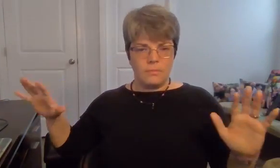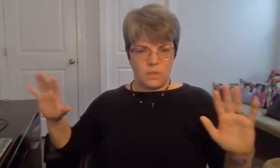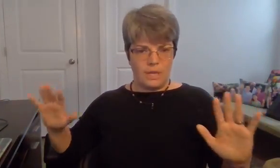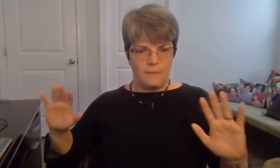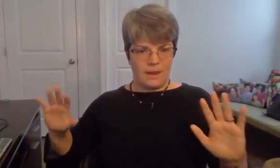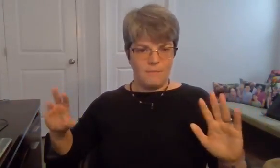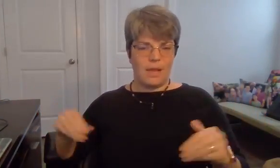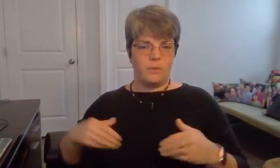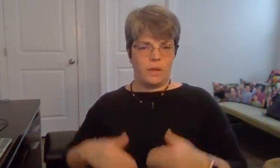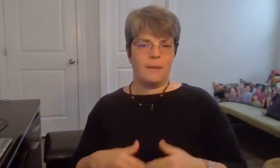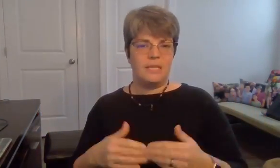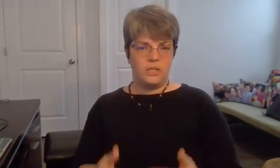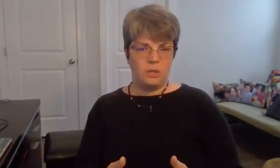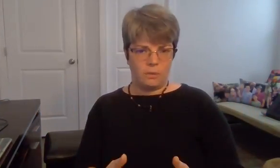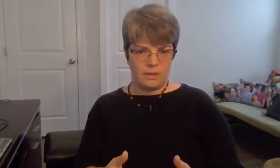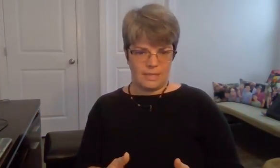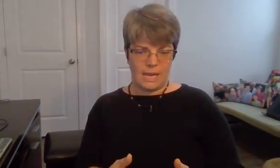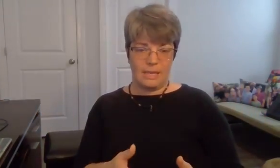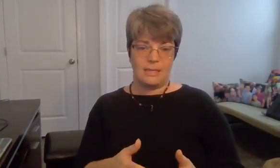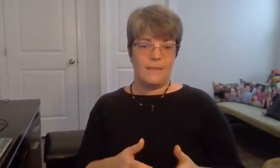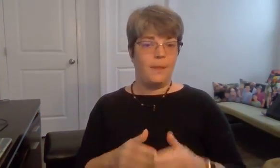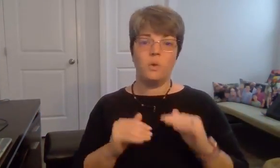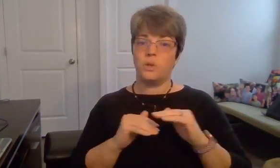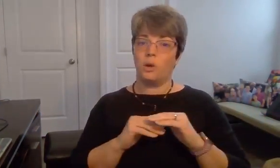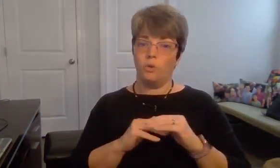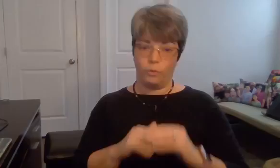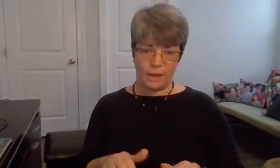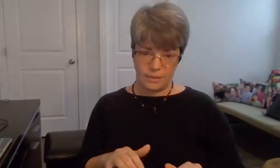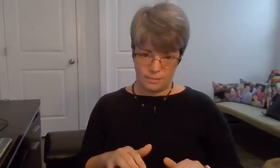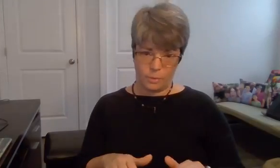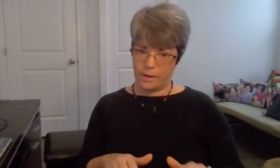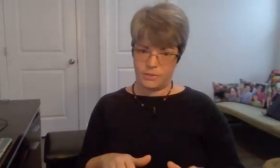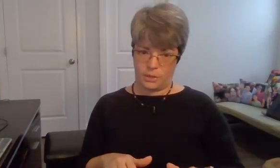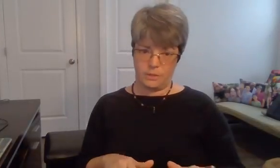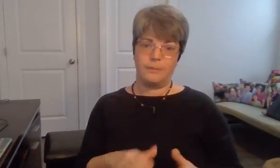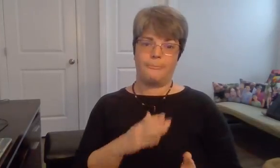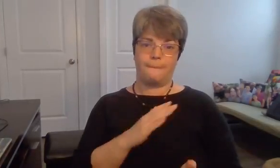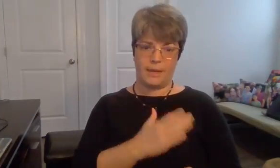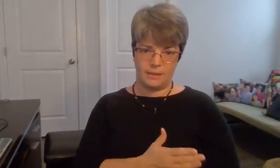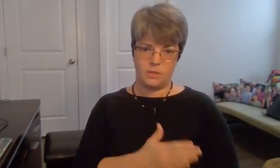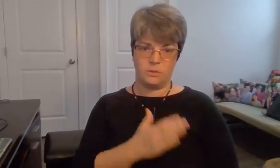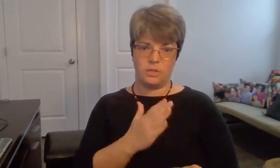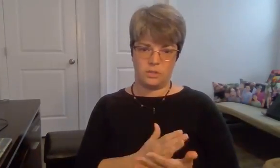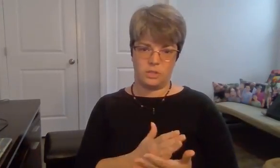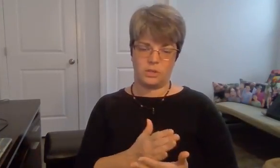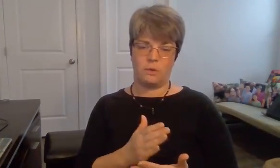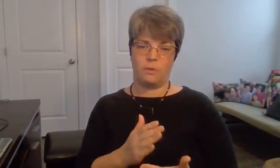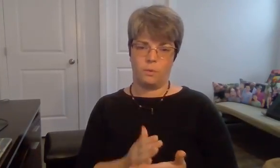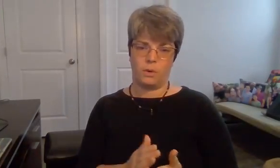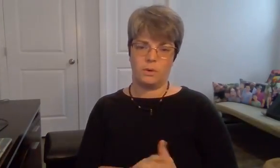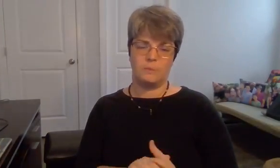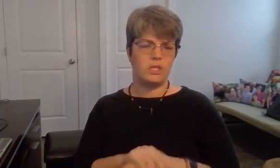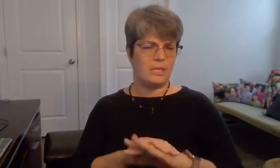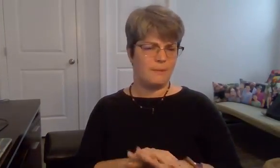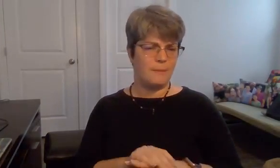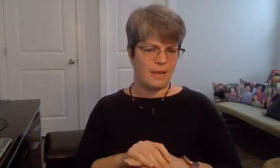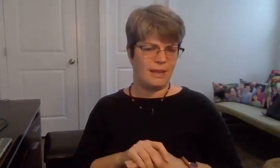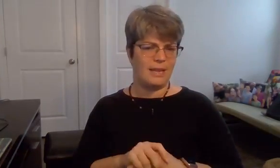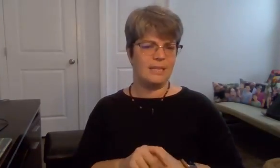So keep that in mind. What I'm teaching you are the signs, and those are a great way to start, right? So to start with the words, but just keep in mind that